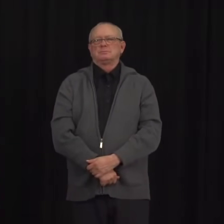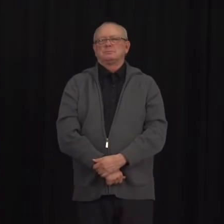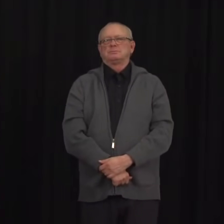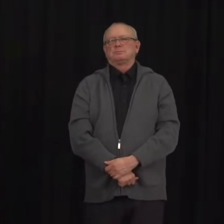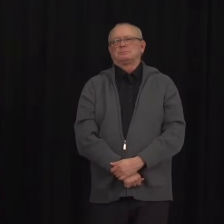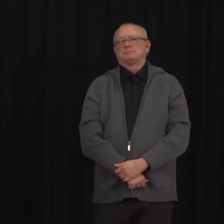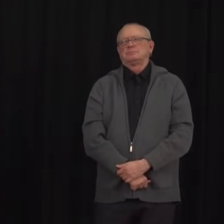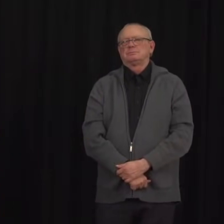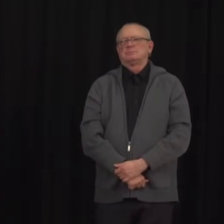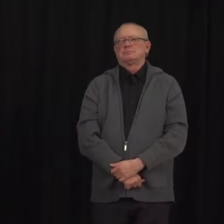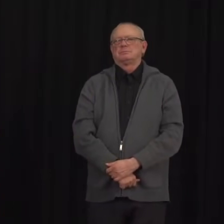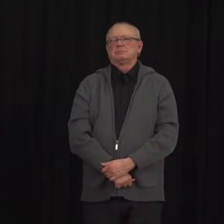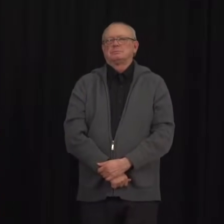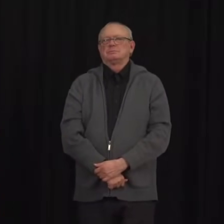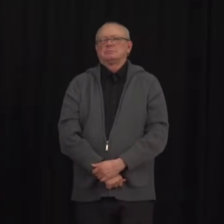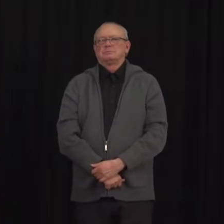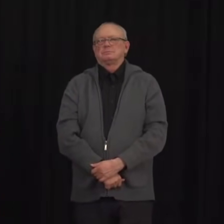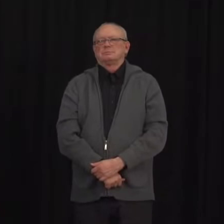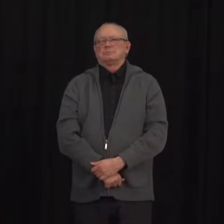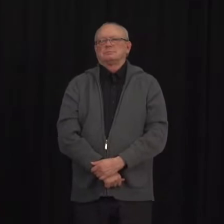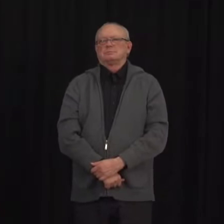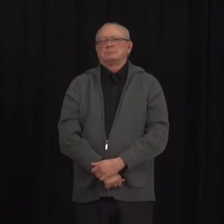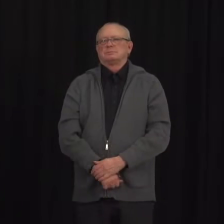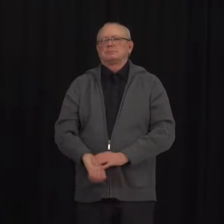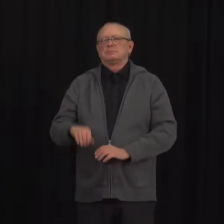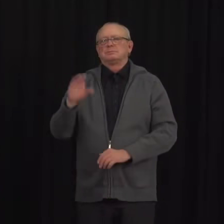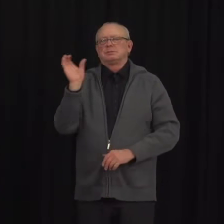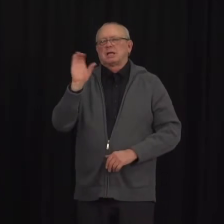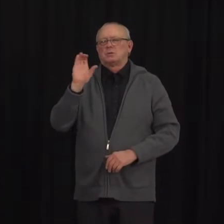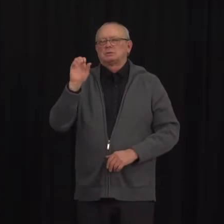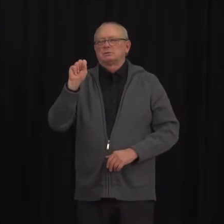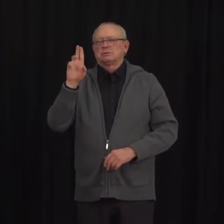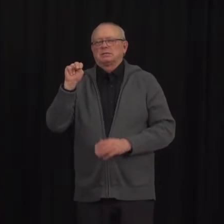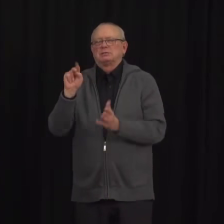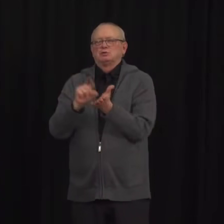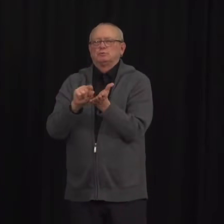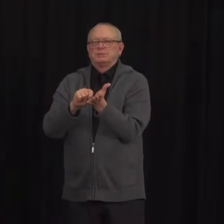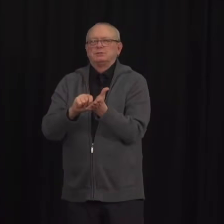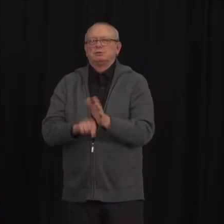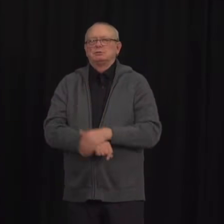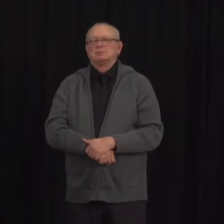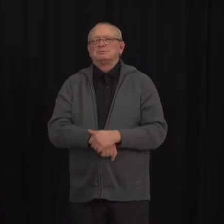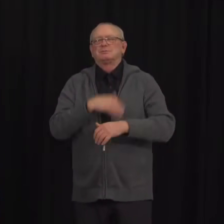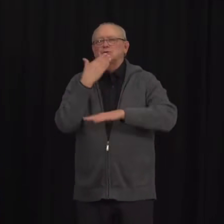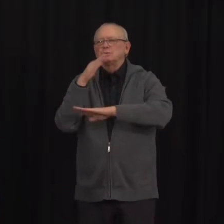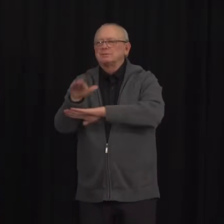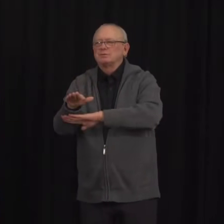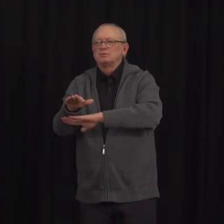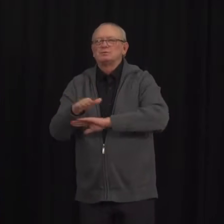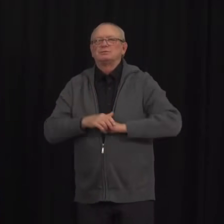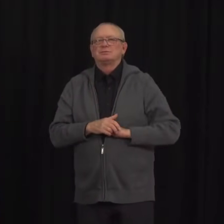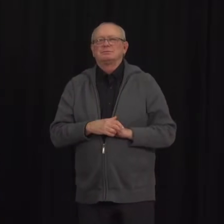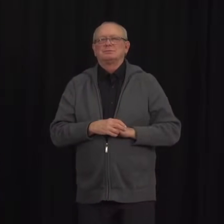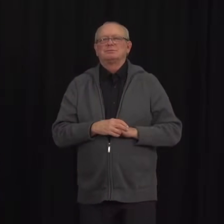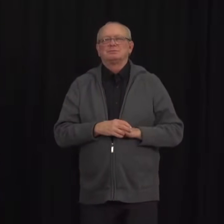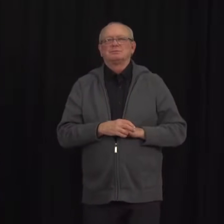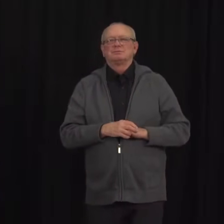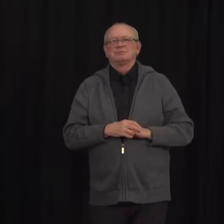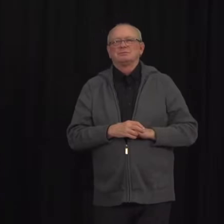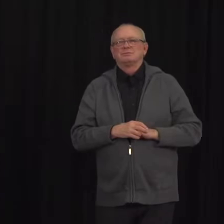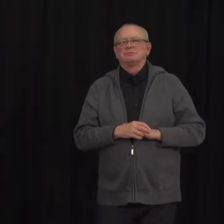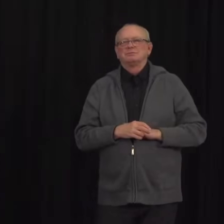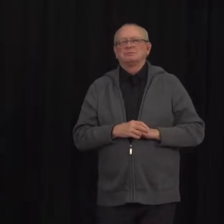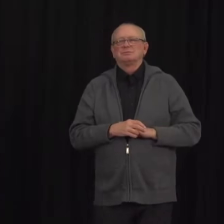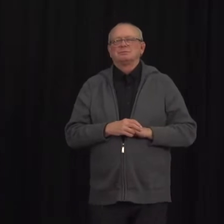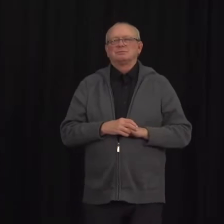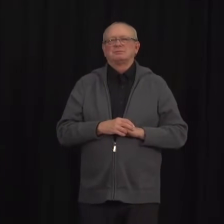first call is from Rick Bell, Calgary Sun. Good afternoon, Dr. Hinshaw. People are hearing from a lot